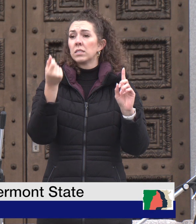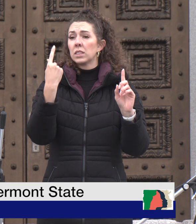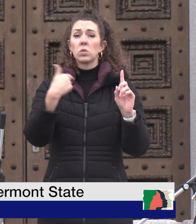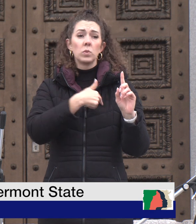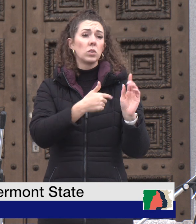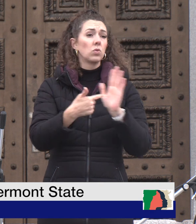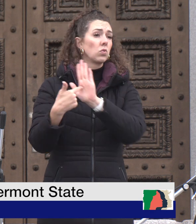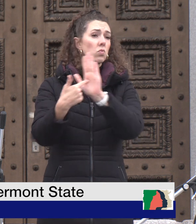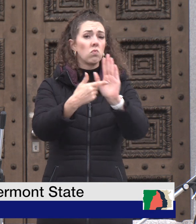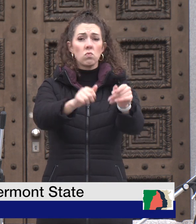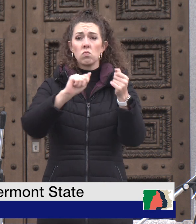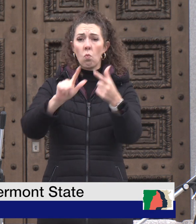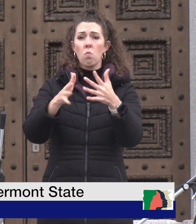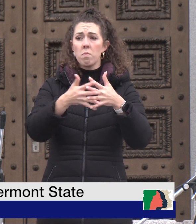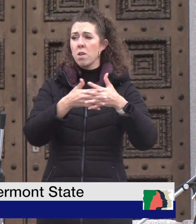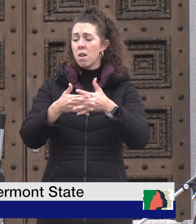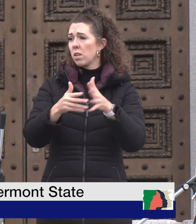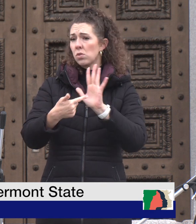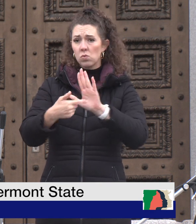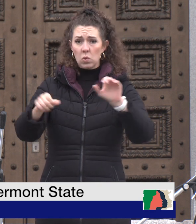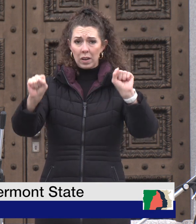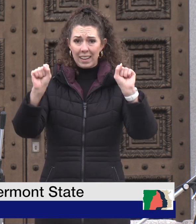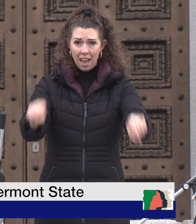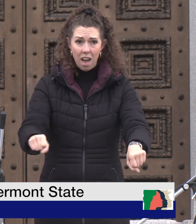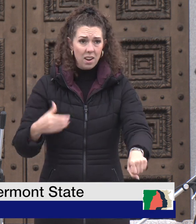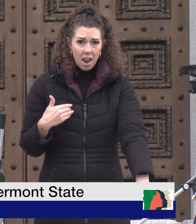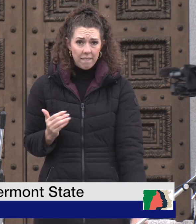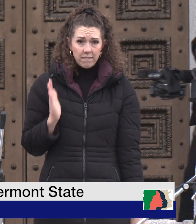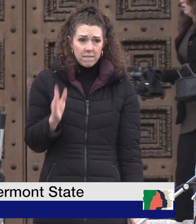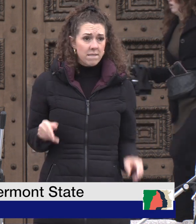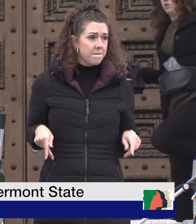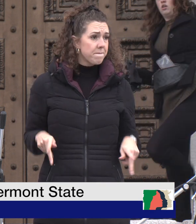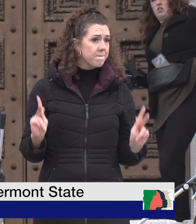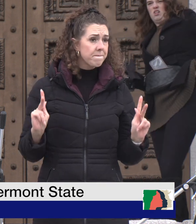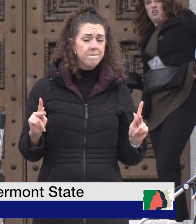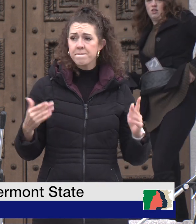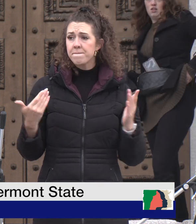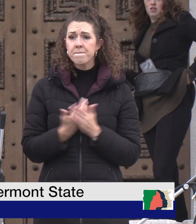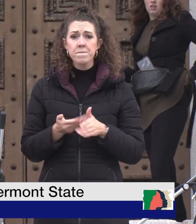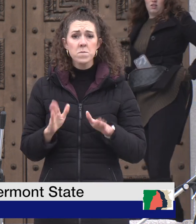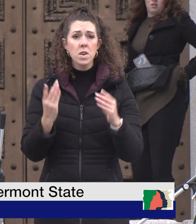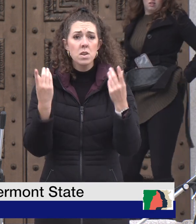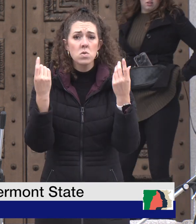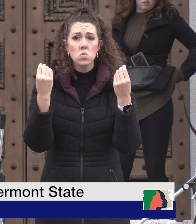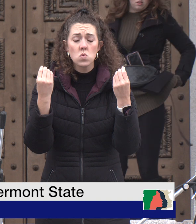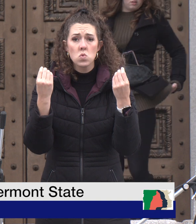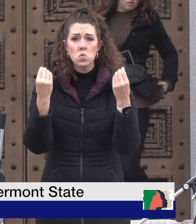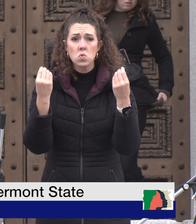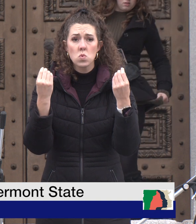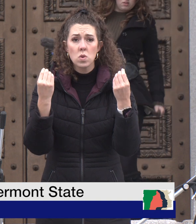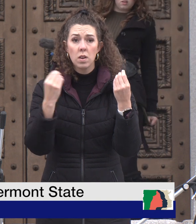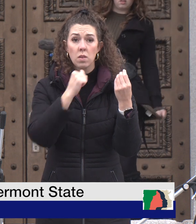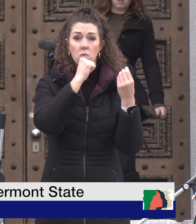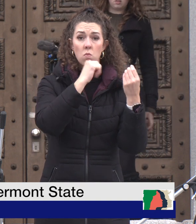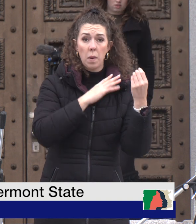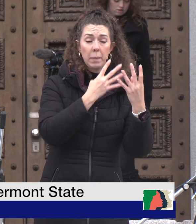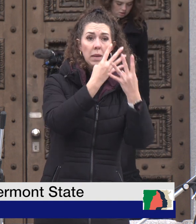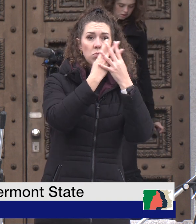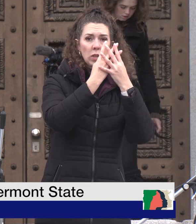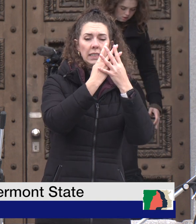demonstrate to the rest of the country that there is a path forward to a new world by taking the bold step of abolishing women's